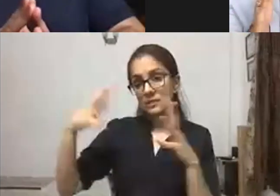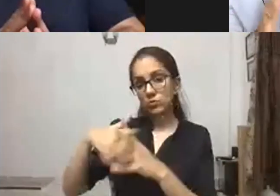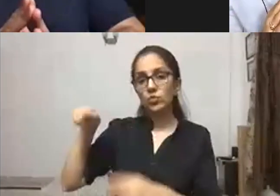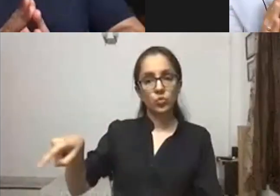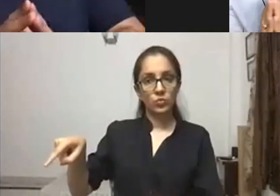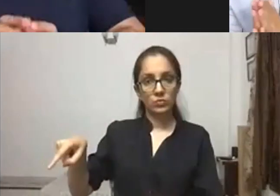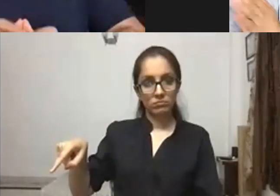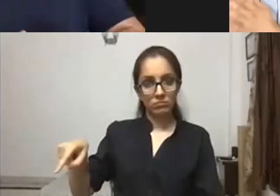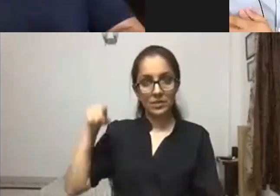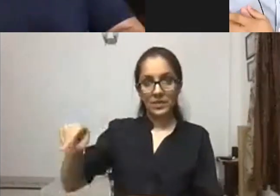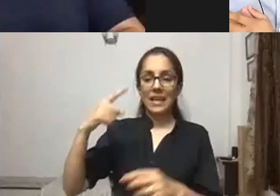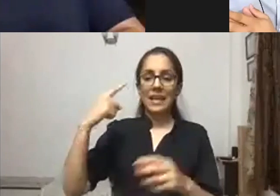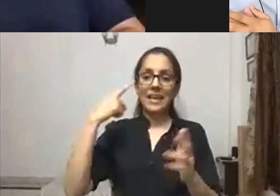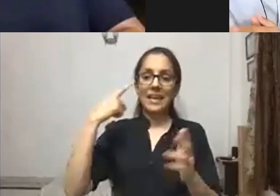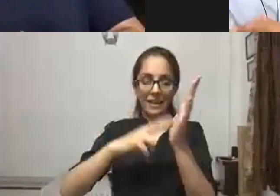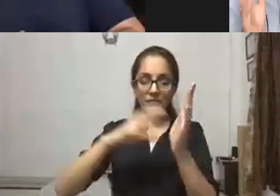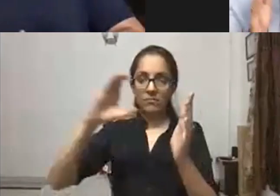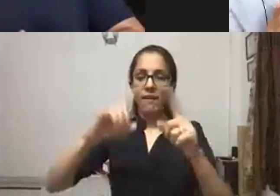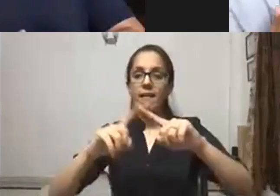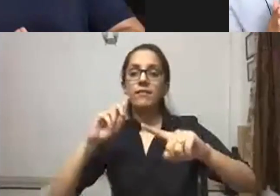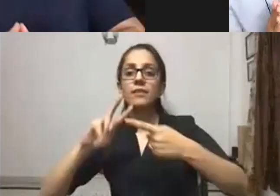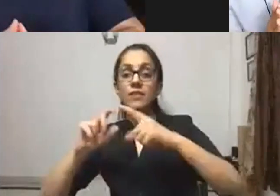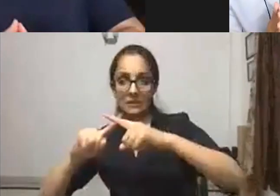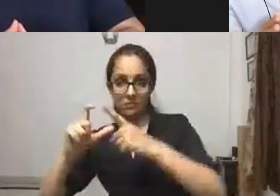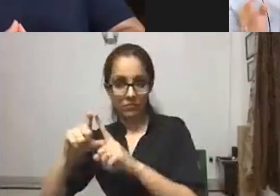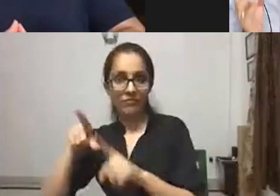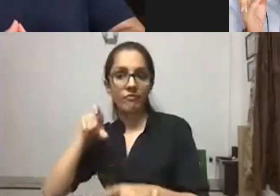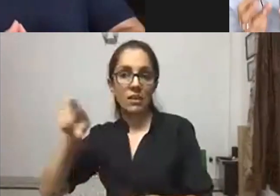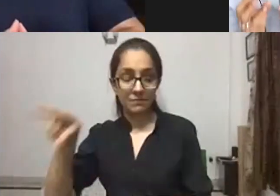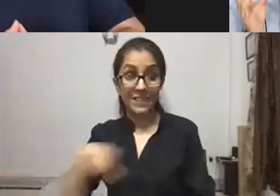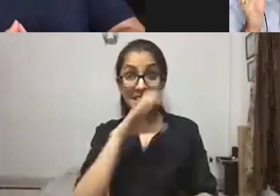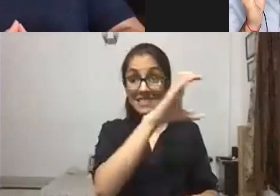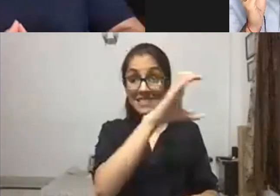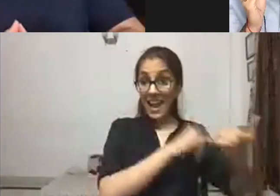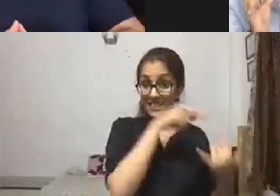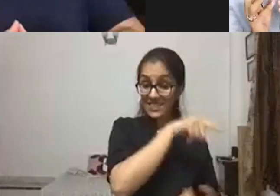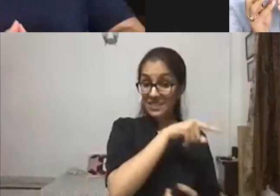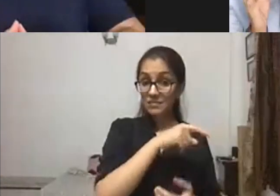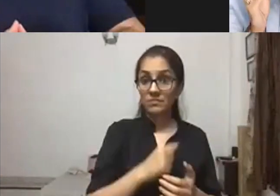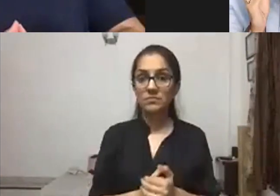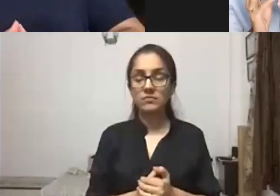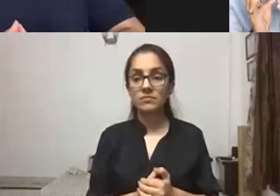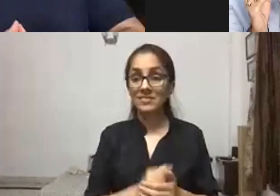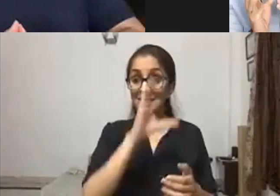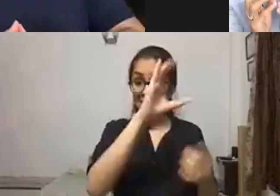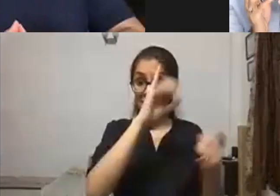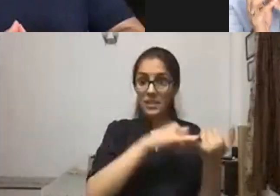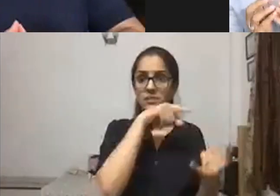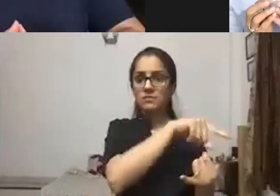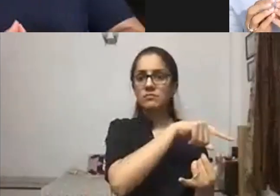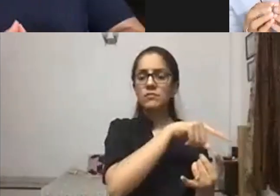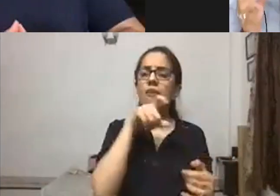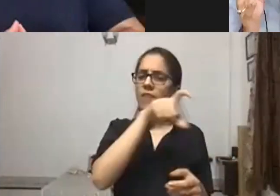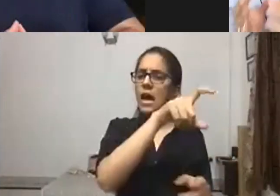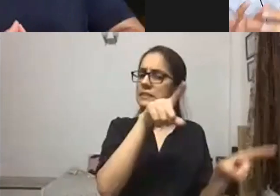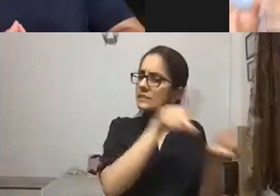an inactivated virus, whereas Covishield is the uh, inactivated